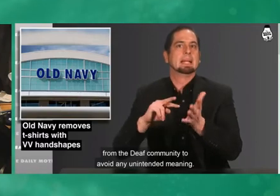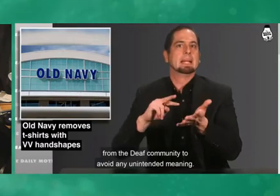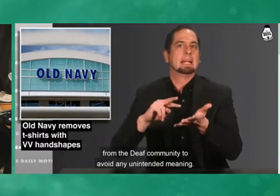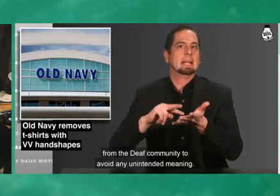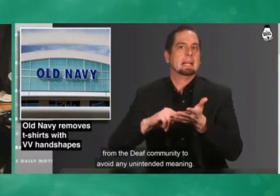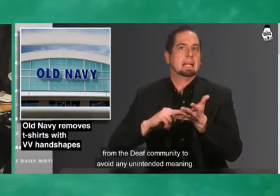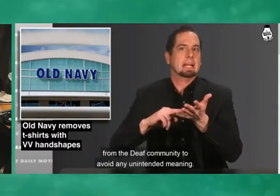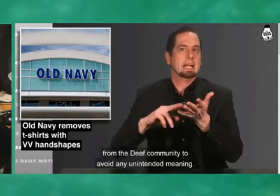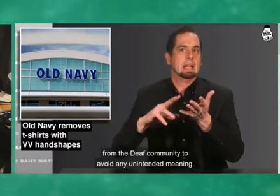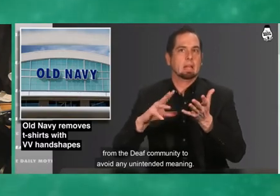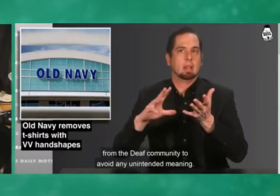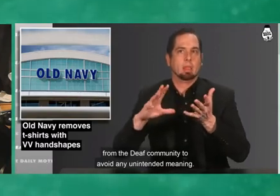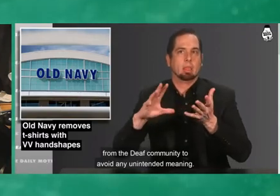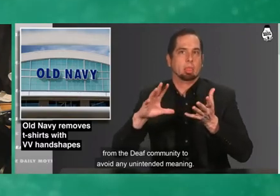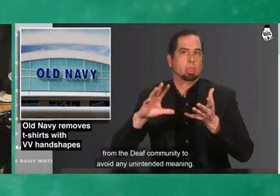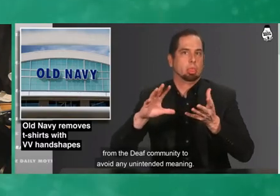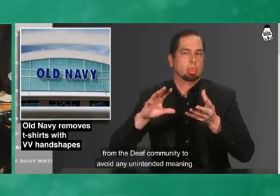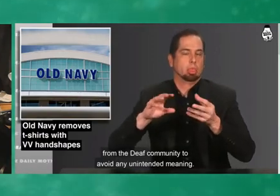meaning.